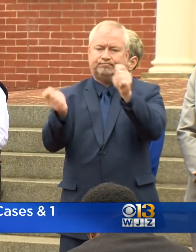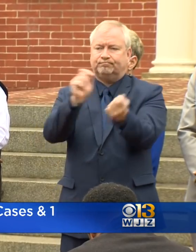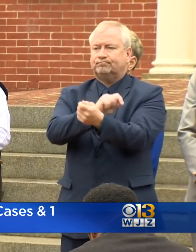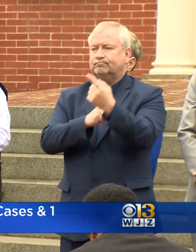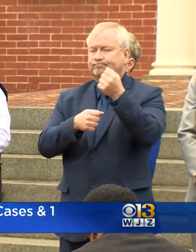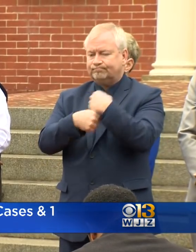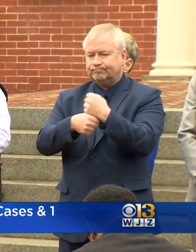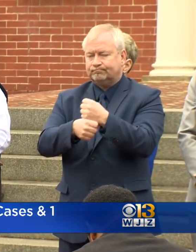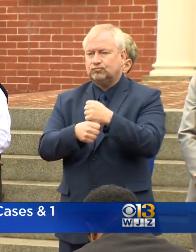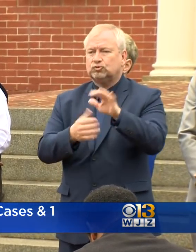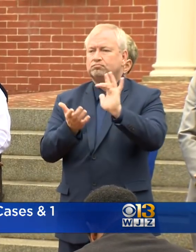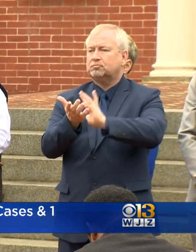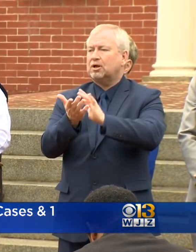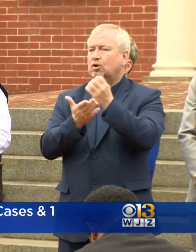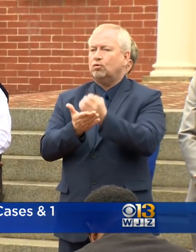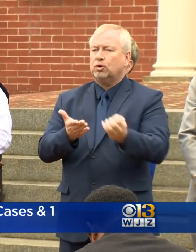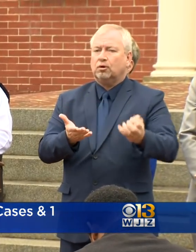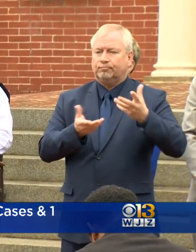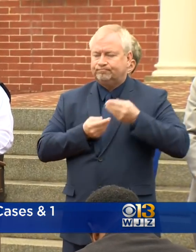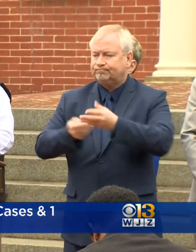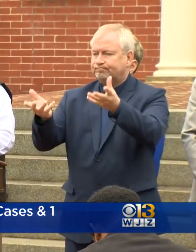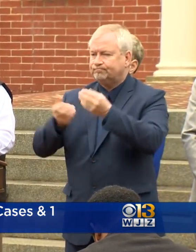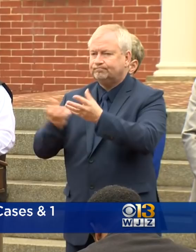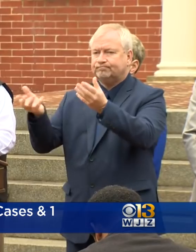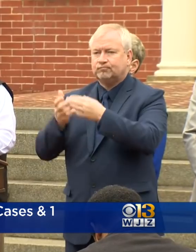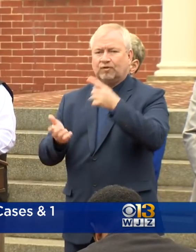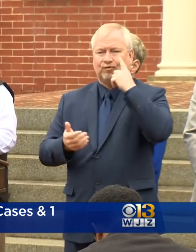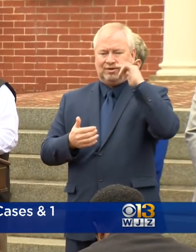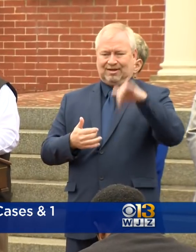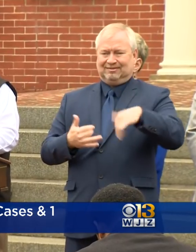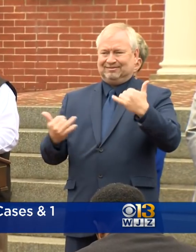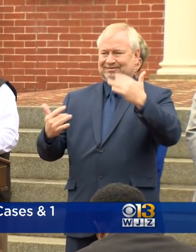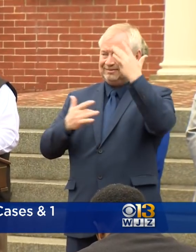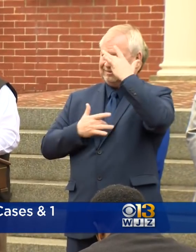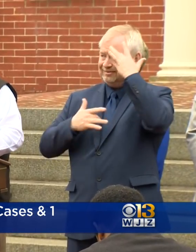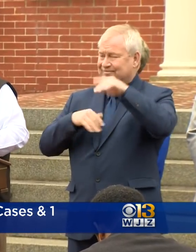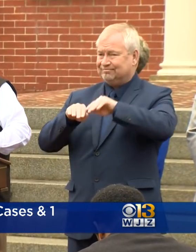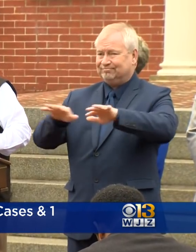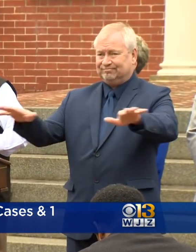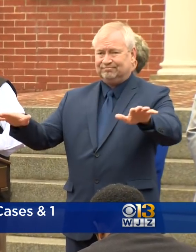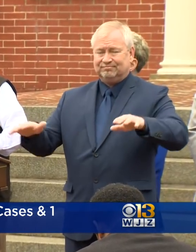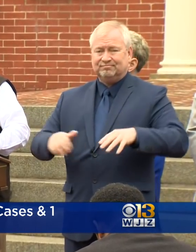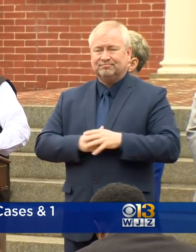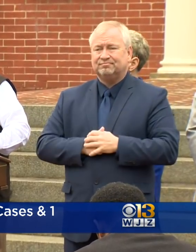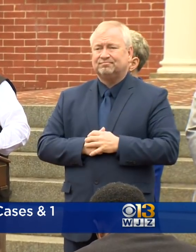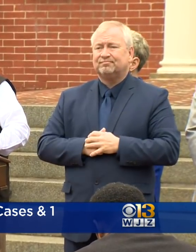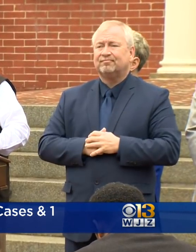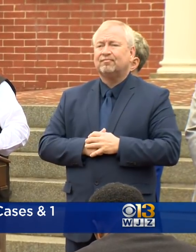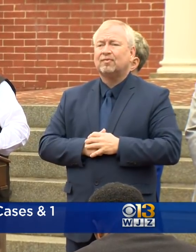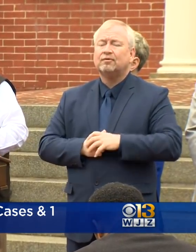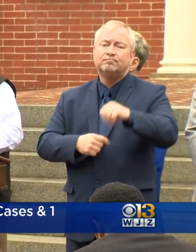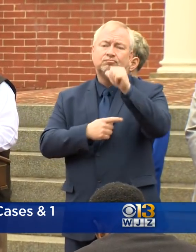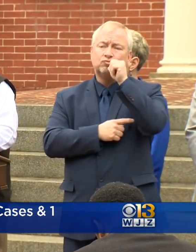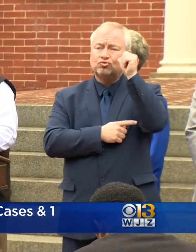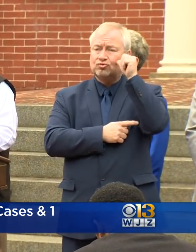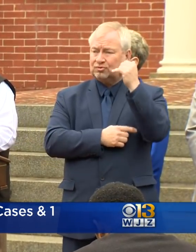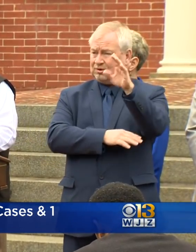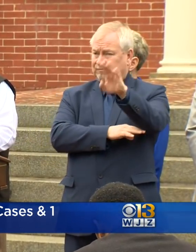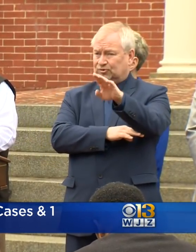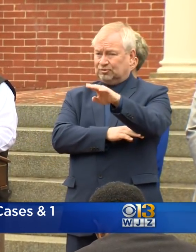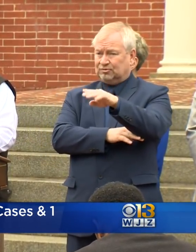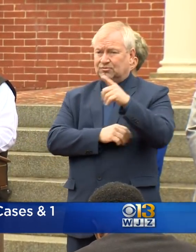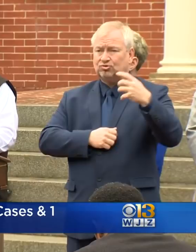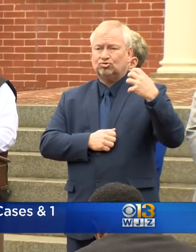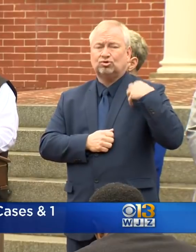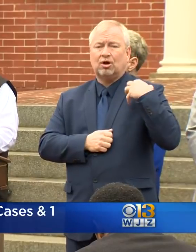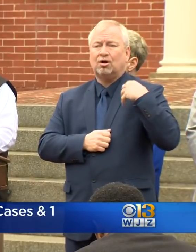to combat the COVID-19 pandemic. Yesterday afternoon, as chairman of the National